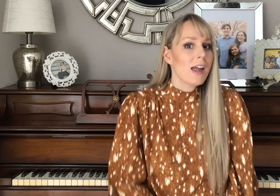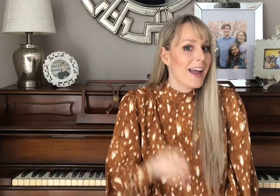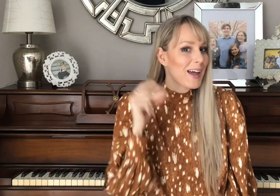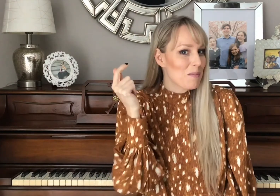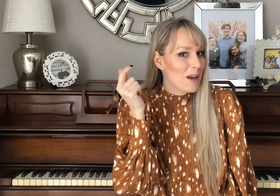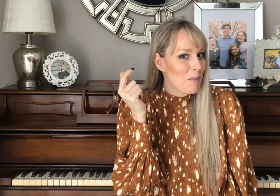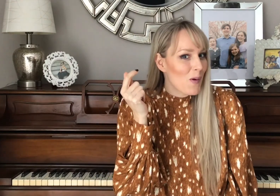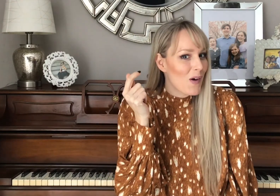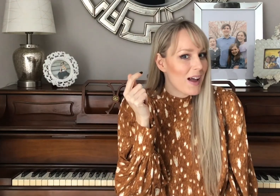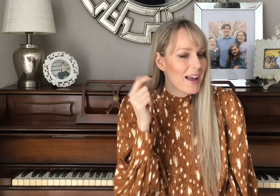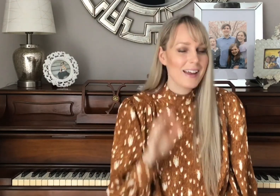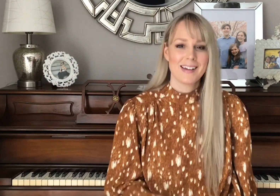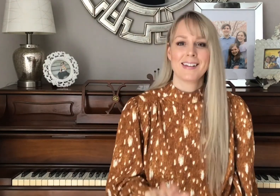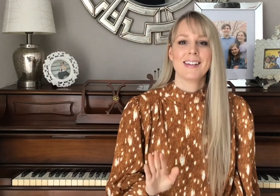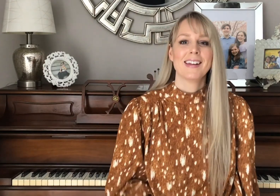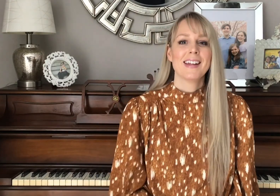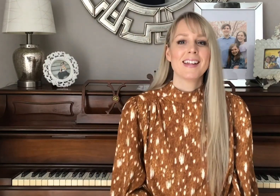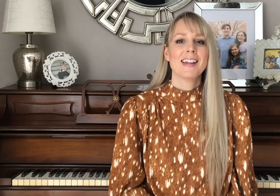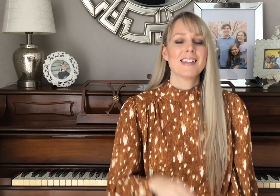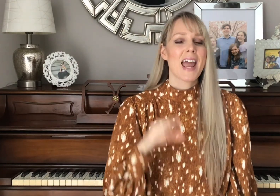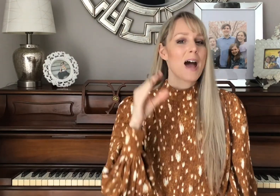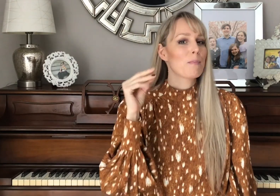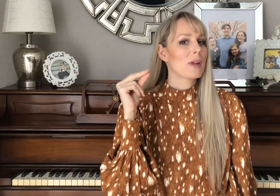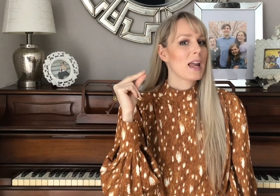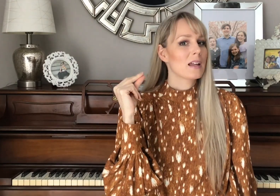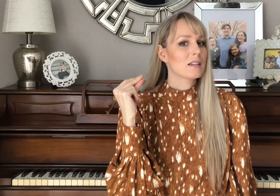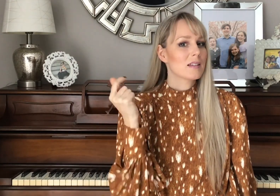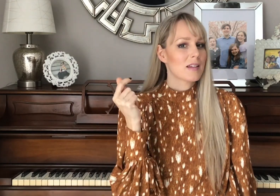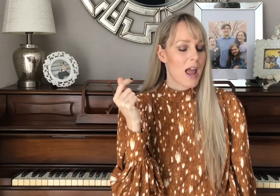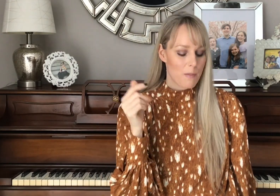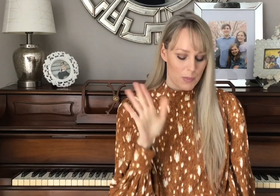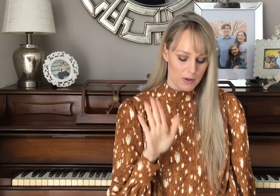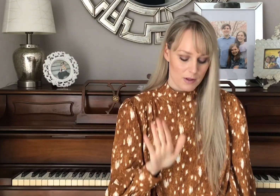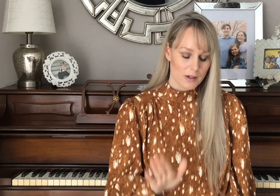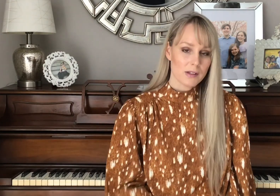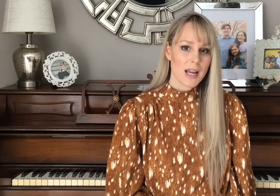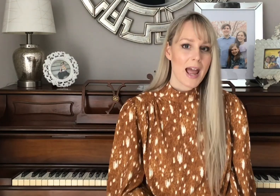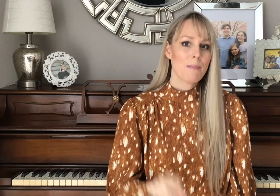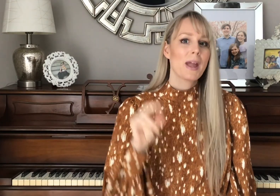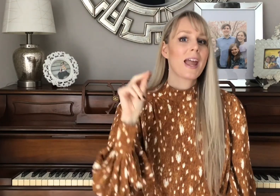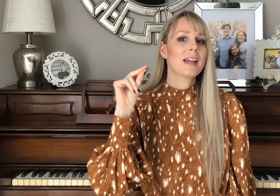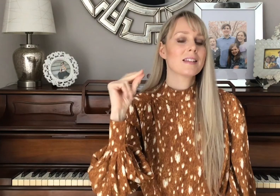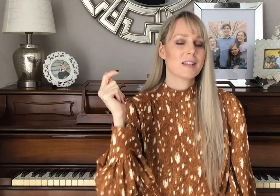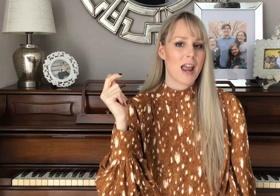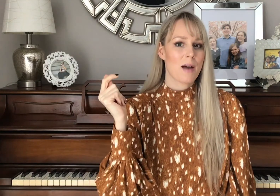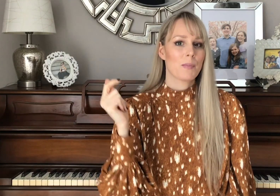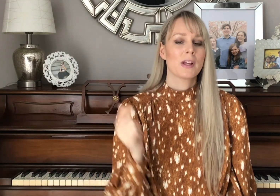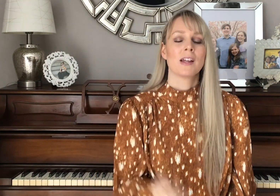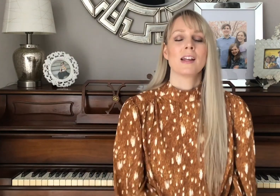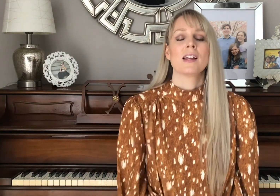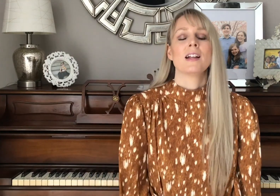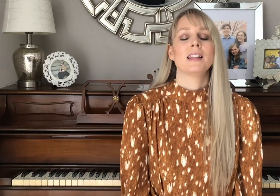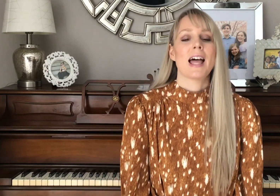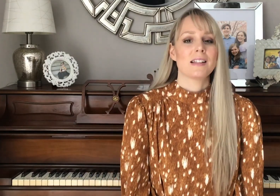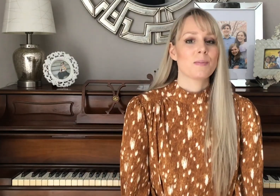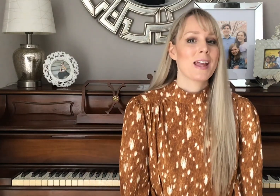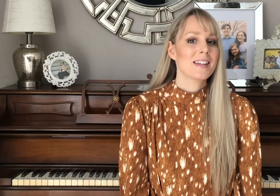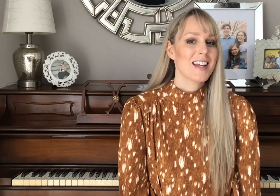come here, boy. Tap and snap. Tap and snap. Let's make a